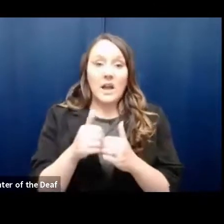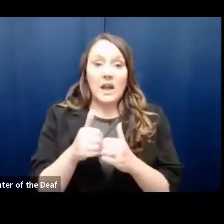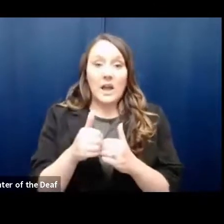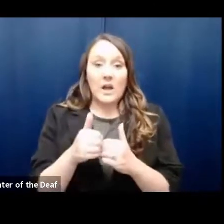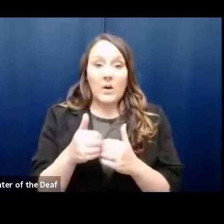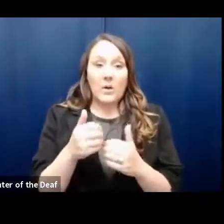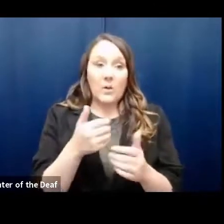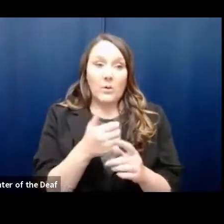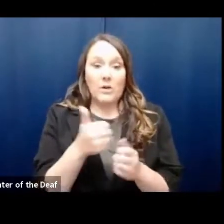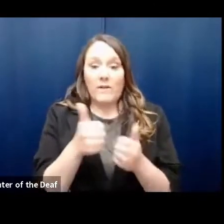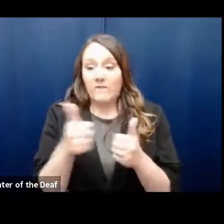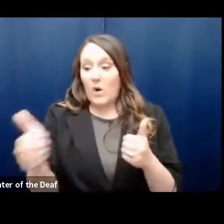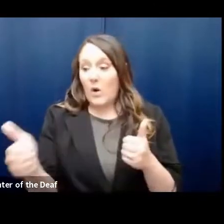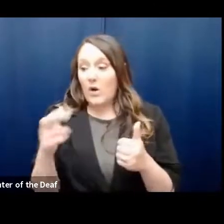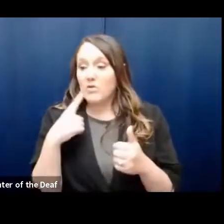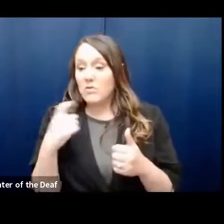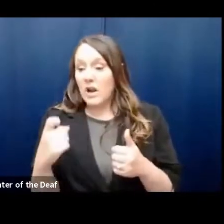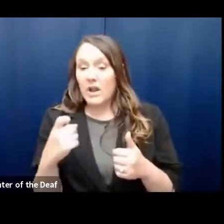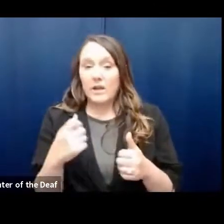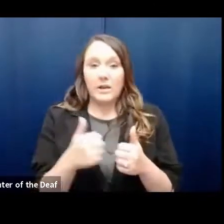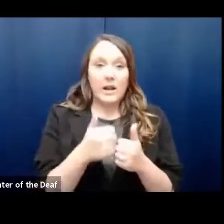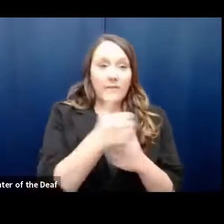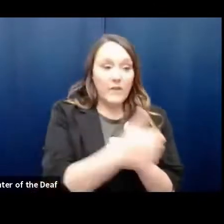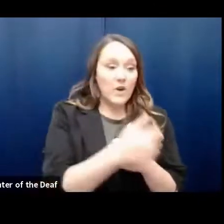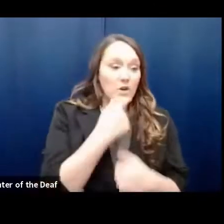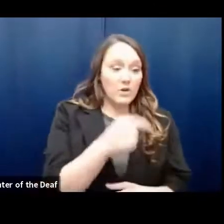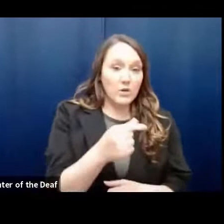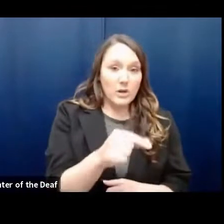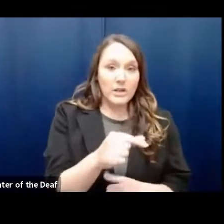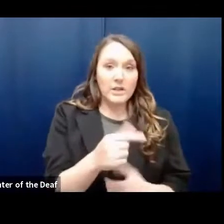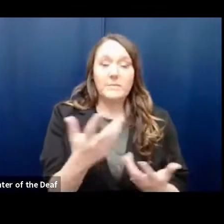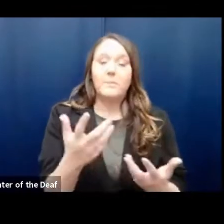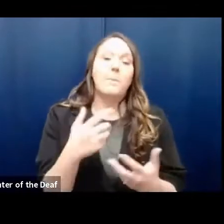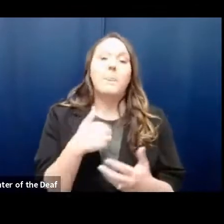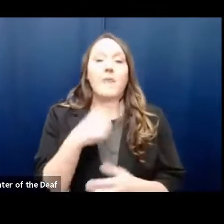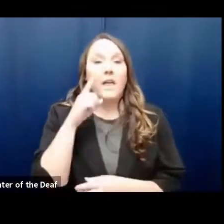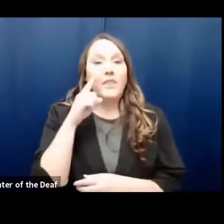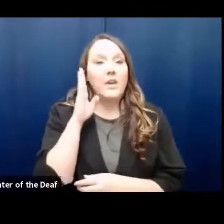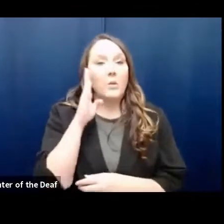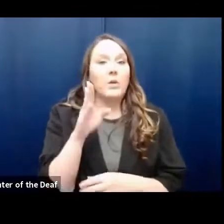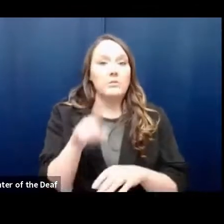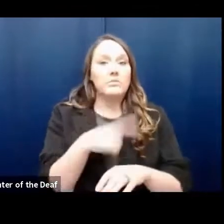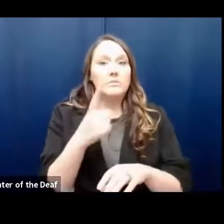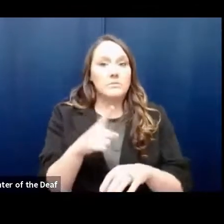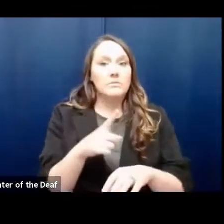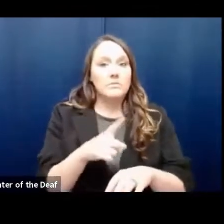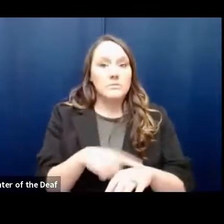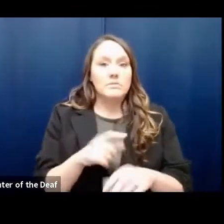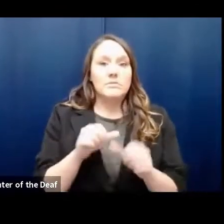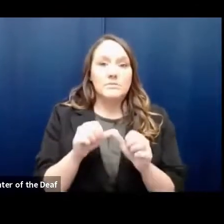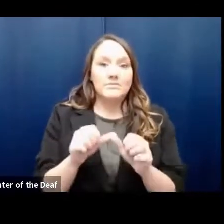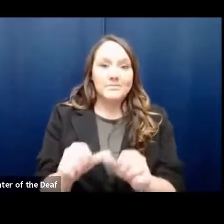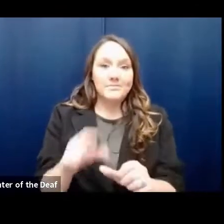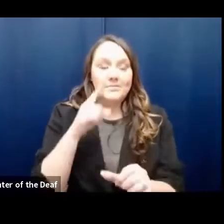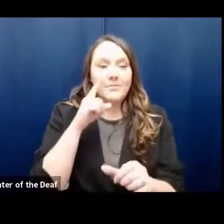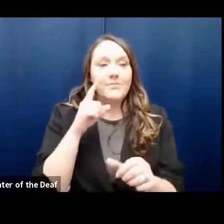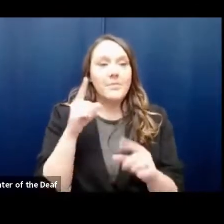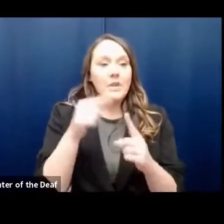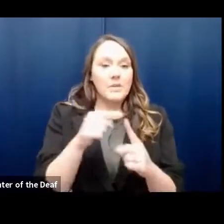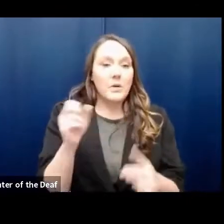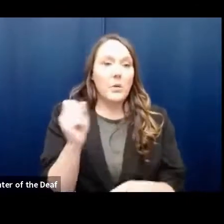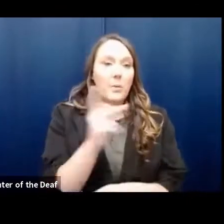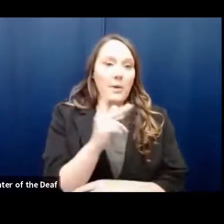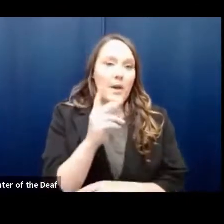to red? I think it's going to be a little while before we're back to green, just with the sheer volume of cases that we're